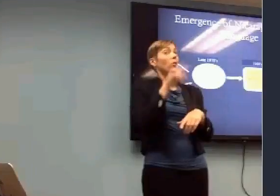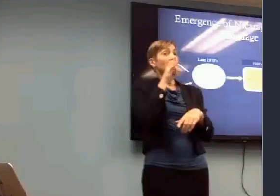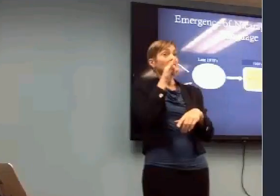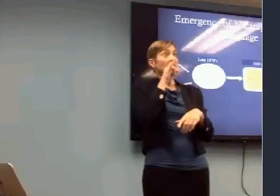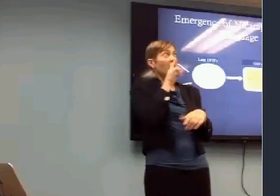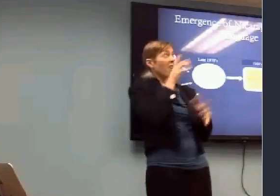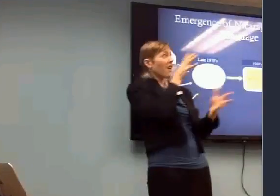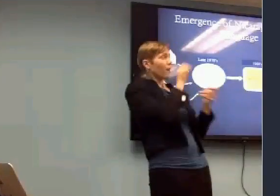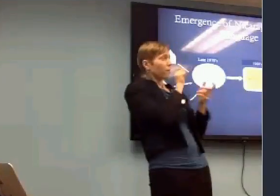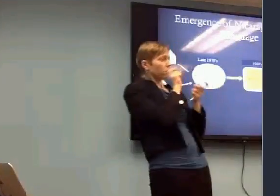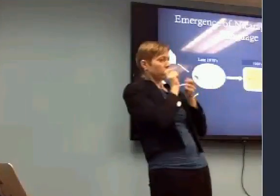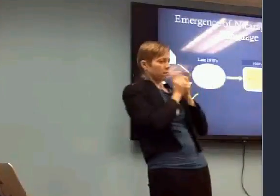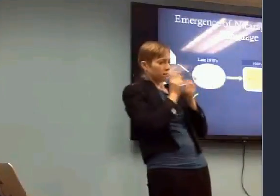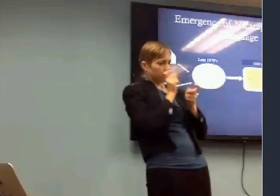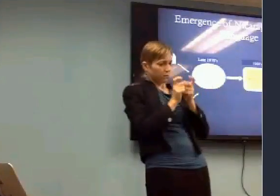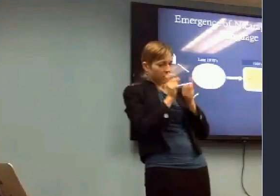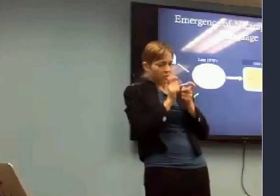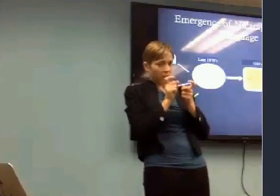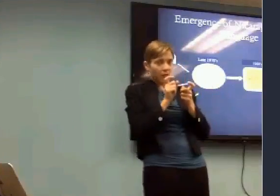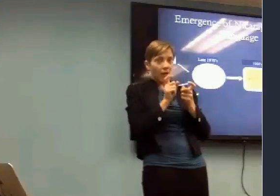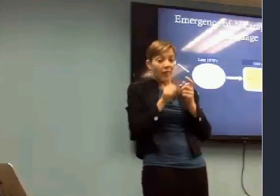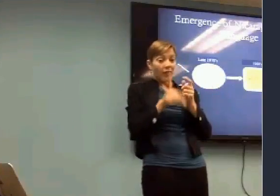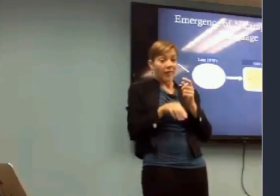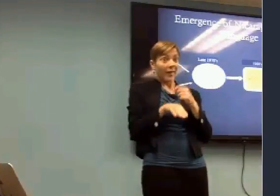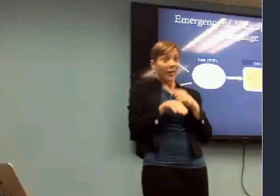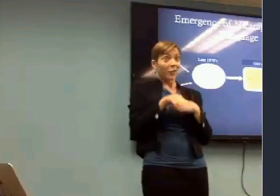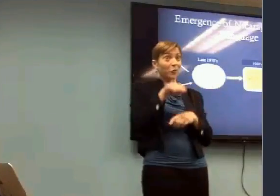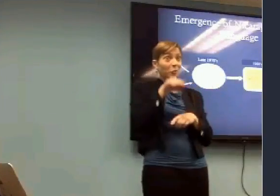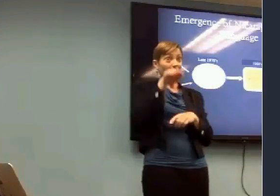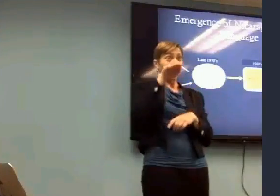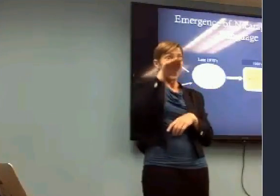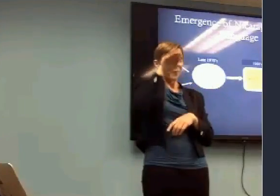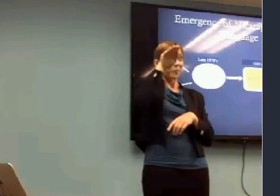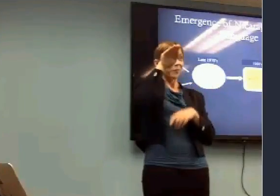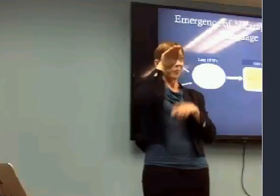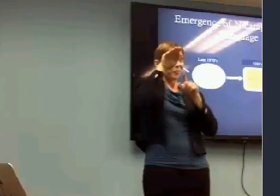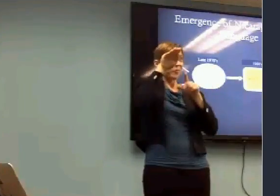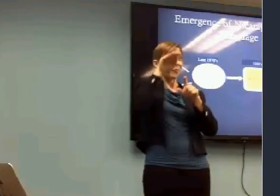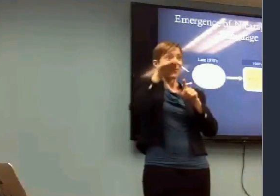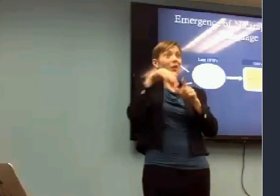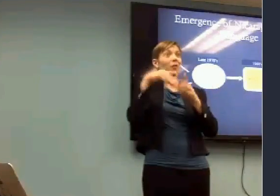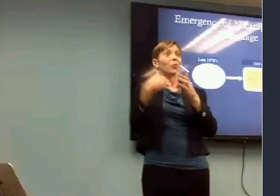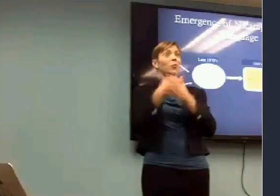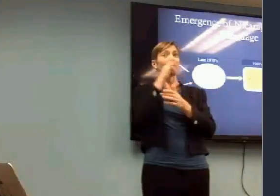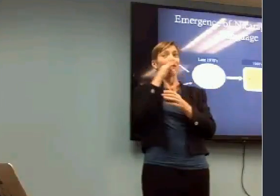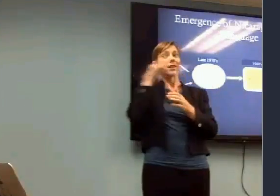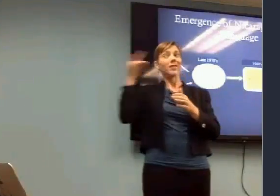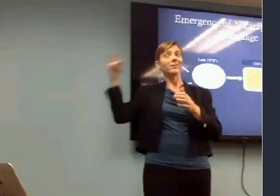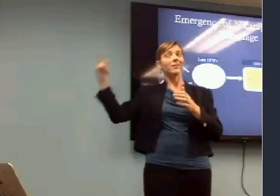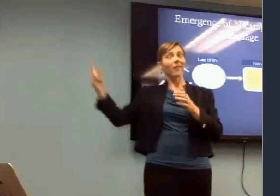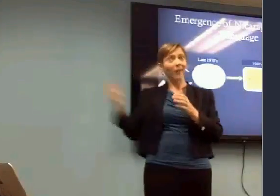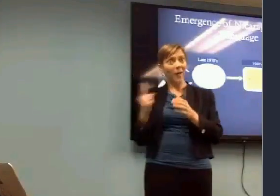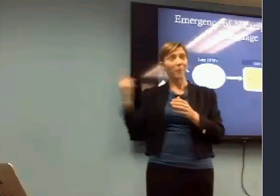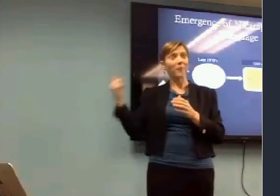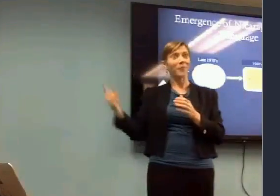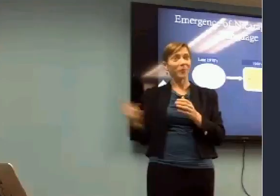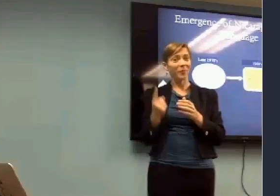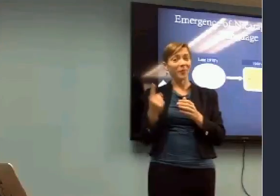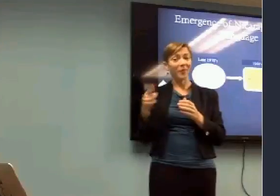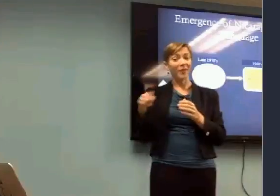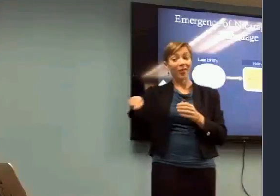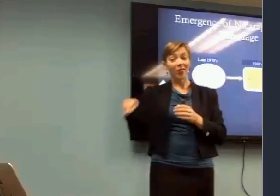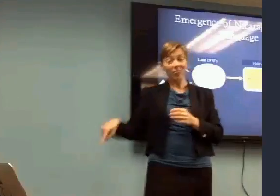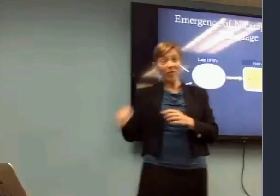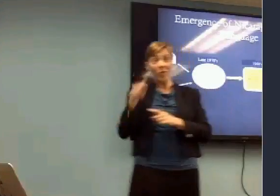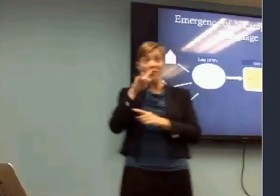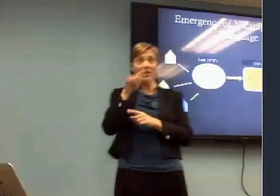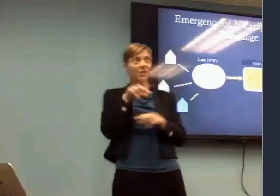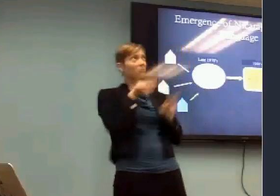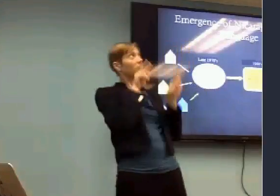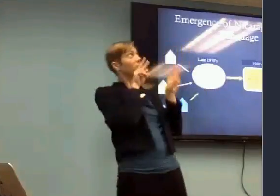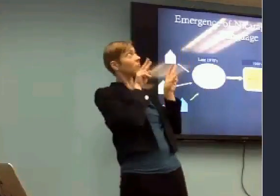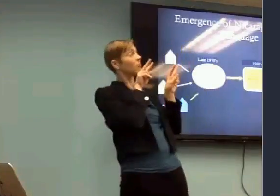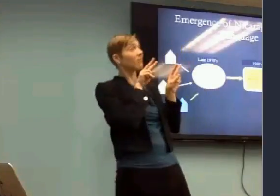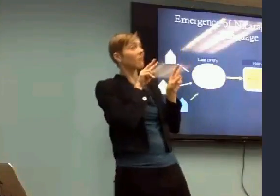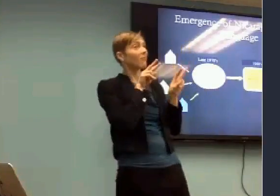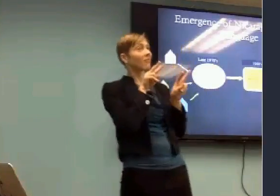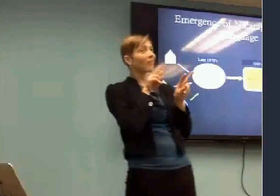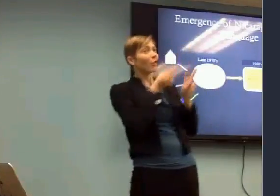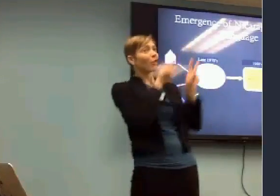make modifications to the language. And as those newer kids grew up, there were, of course, newer kids, younger kids that